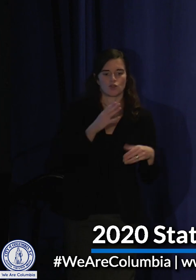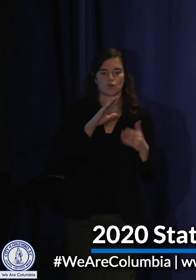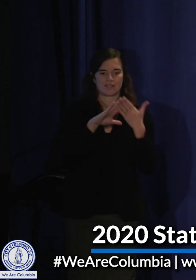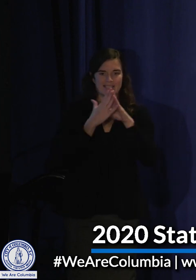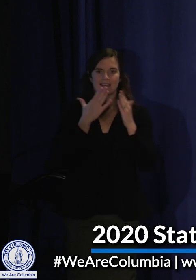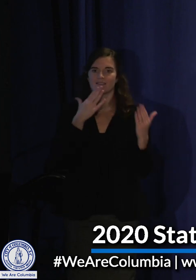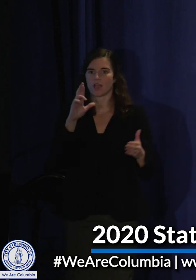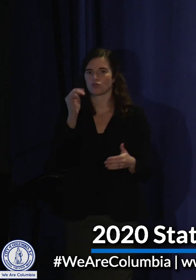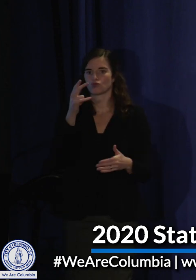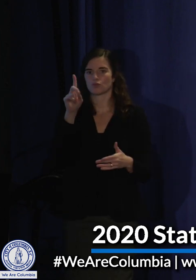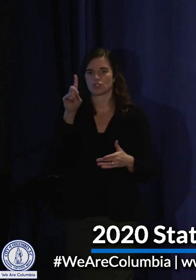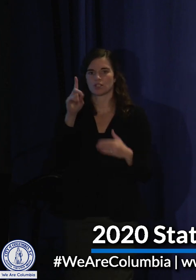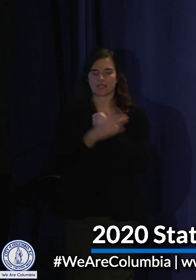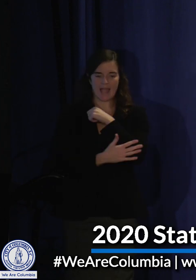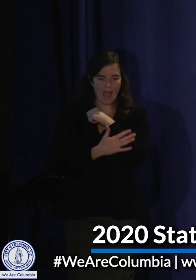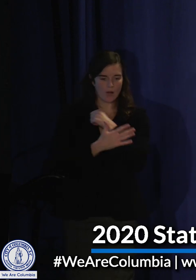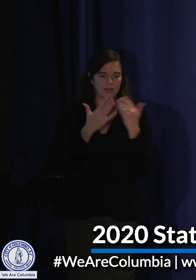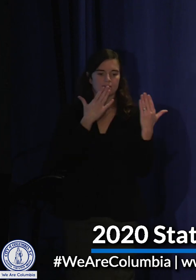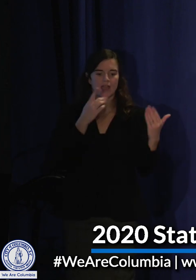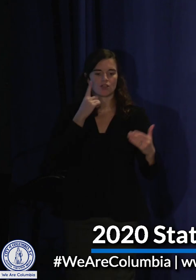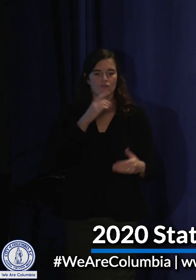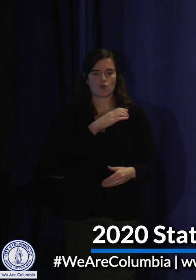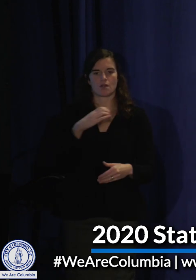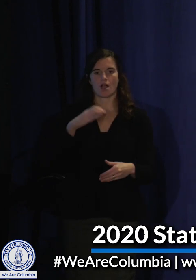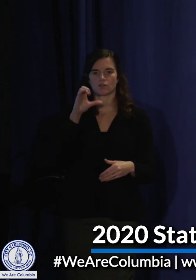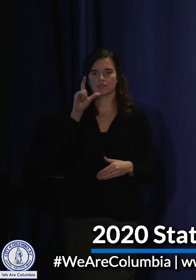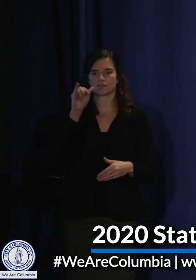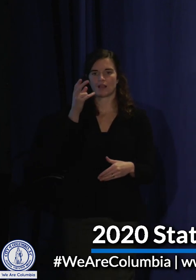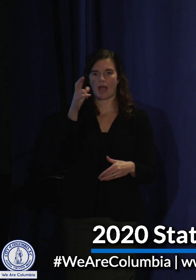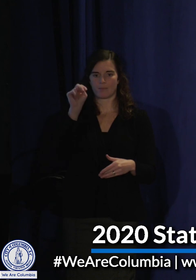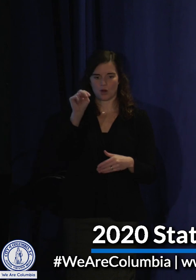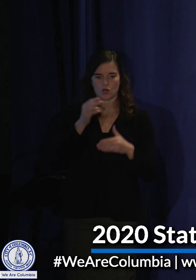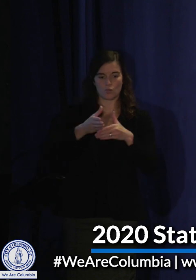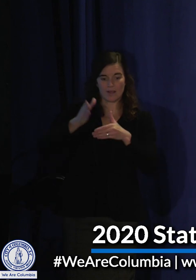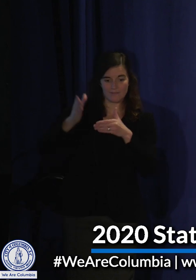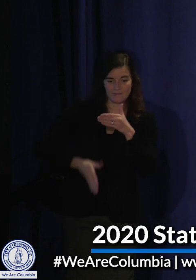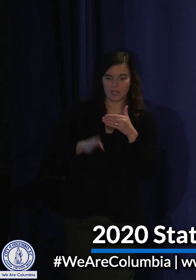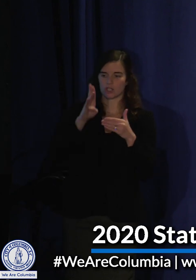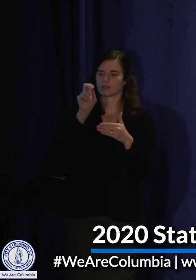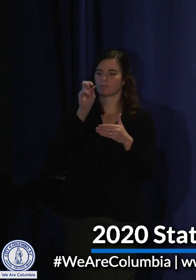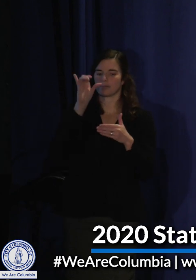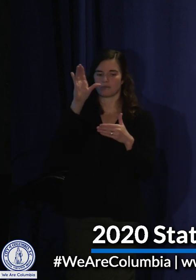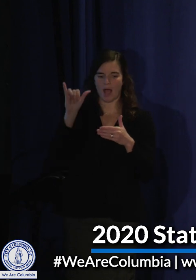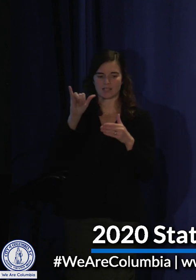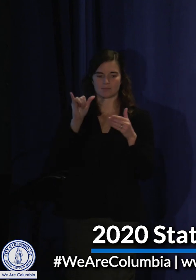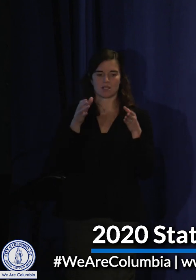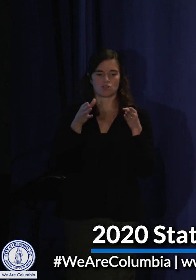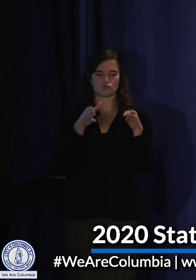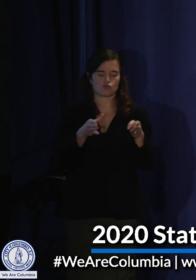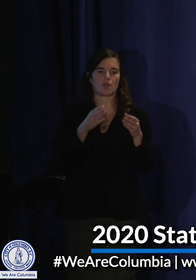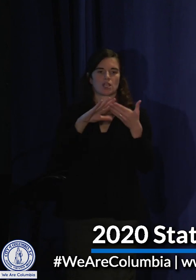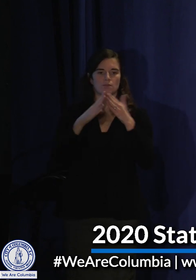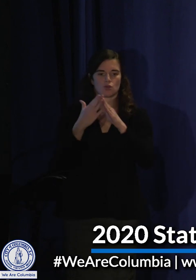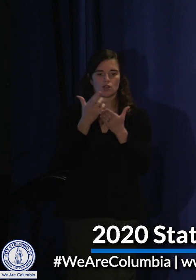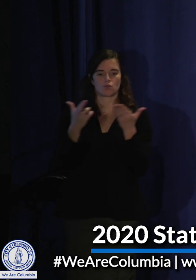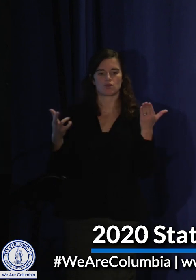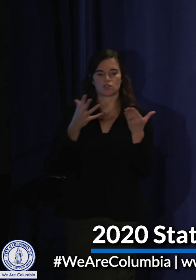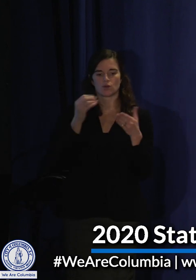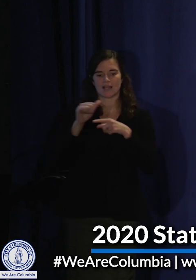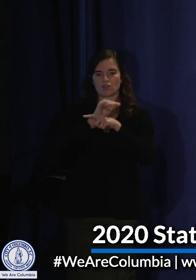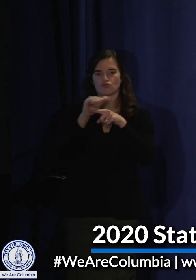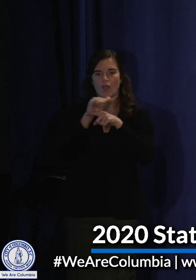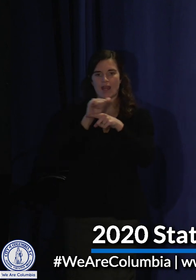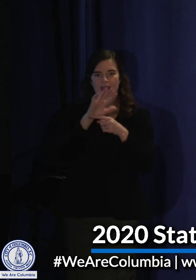to Congressman Clyburn. Mr. Davis, we completed the Busby Street Community Resource and Training Complex. Mr. Davis and